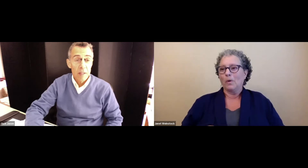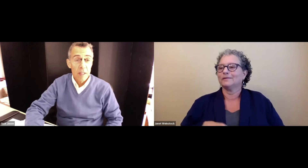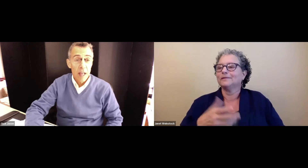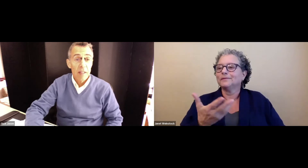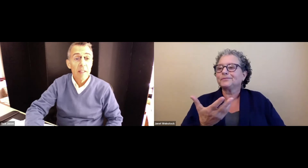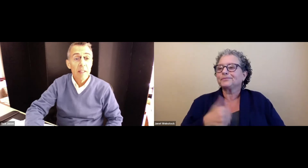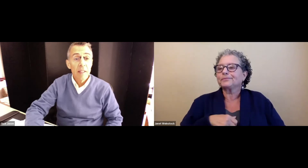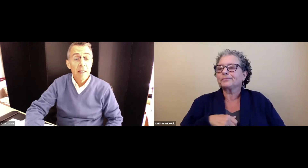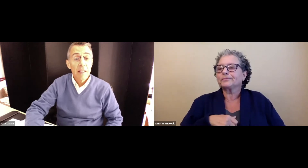that.